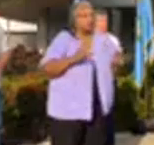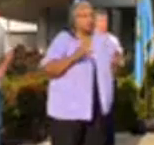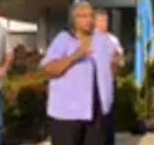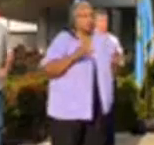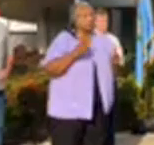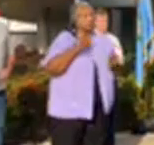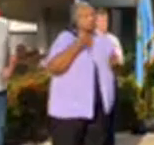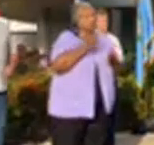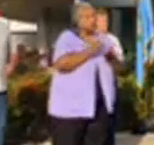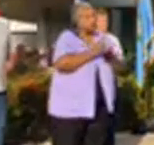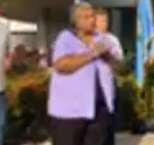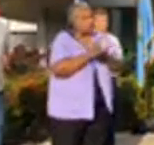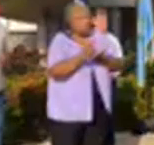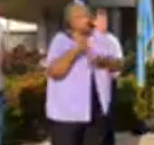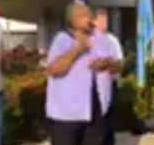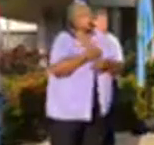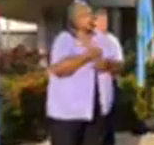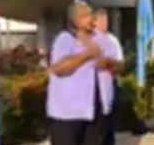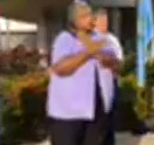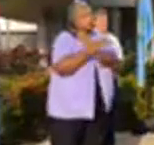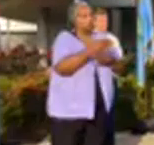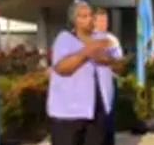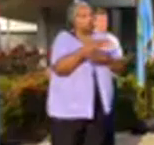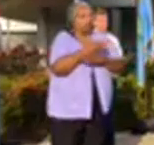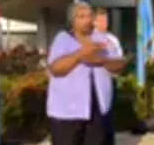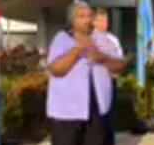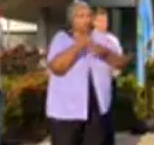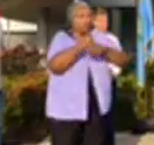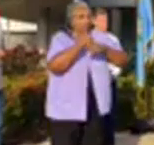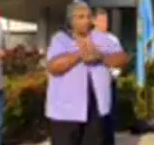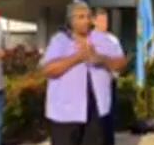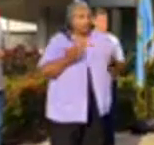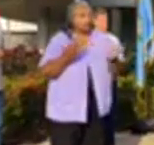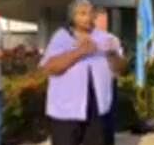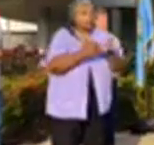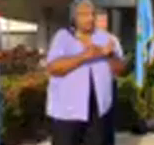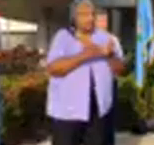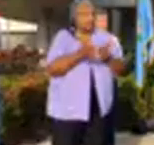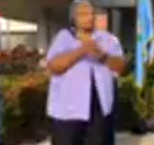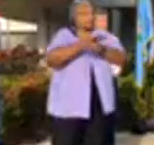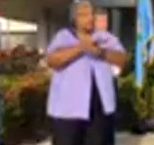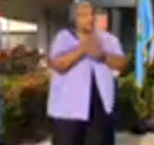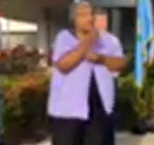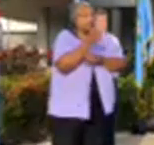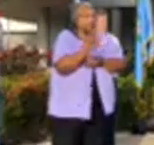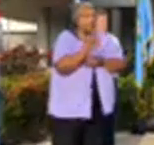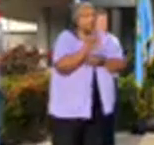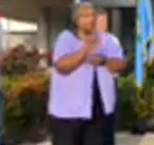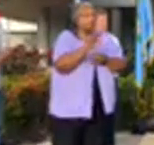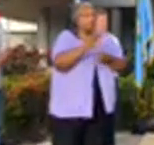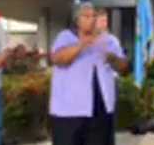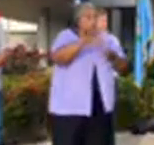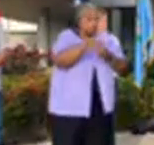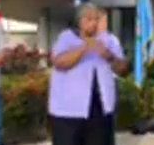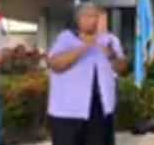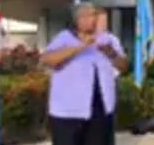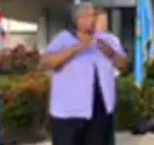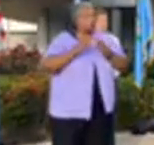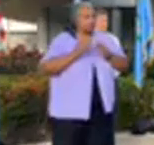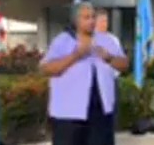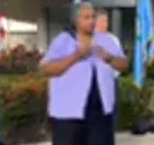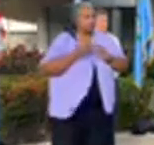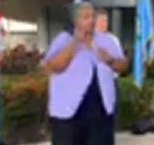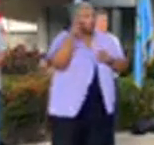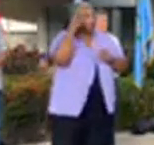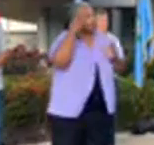couple weeks, we share the fight against COVID-19 and the coronavirus in our community. The governor